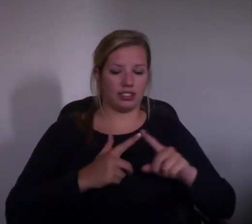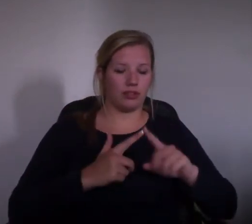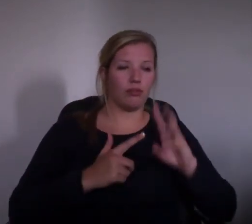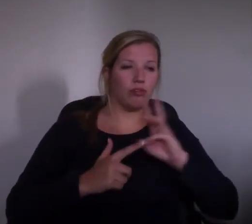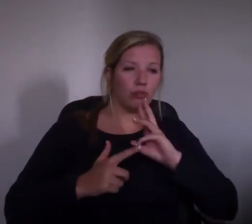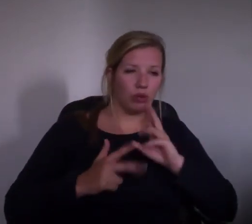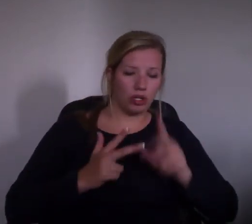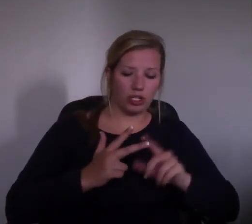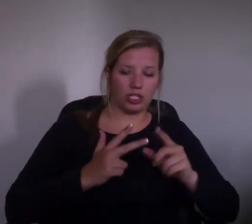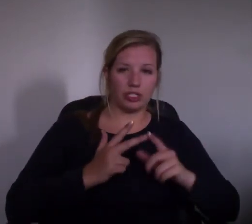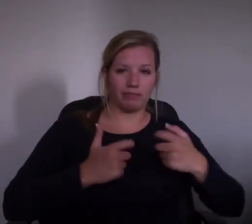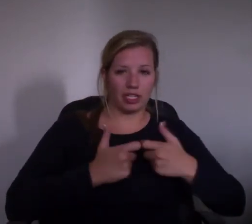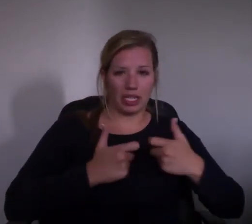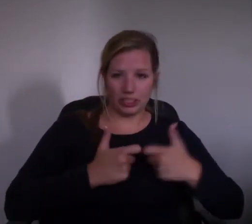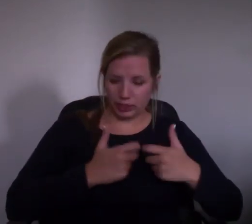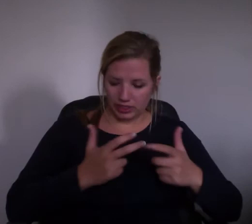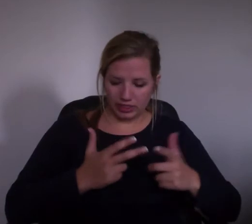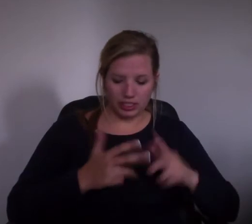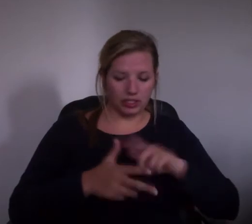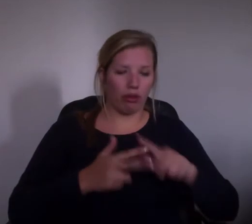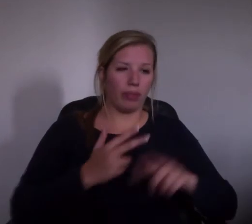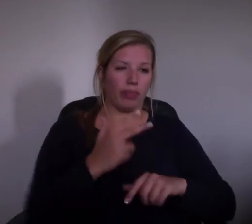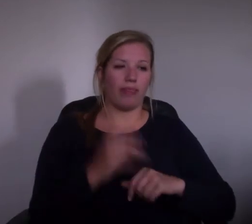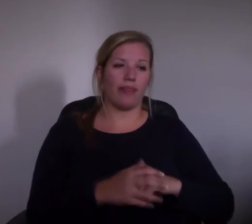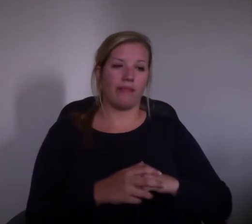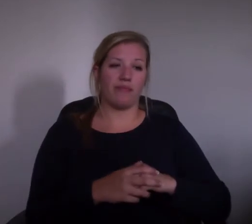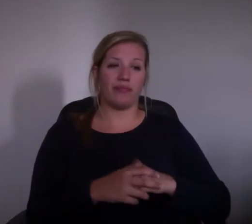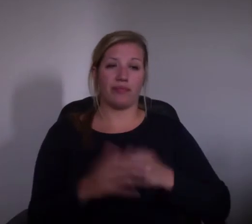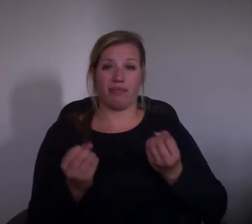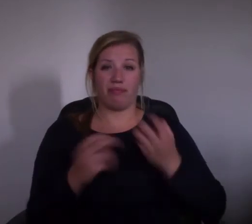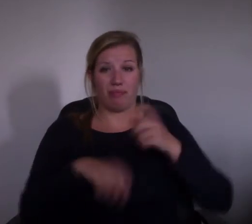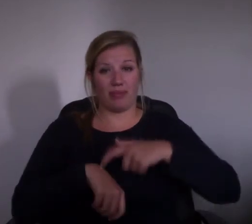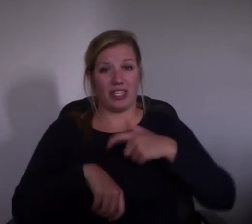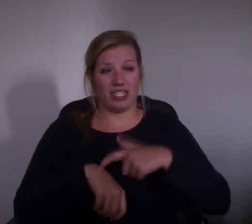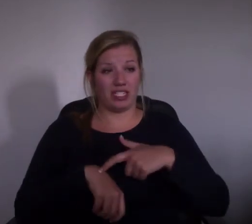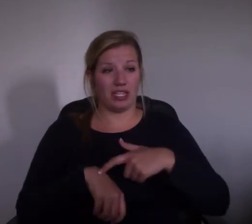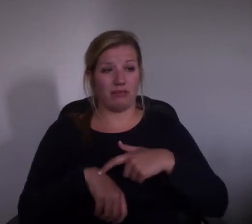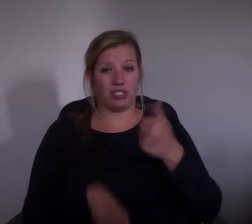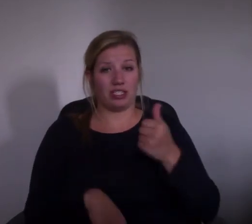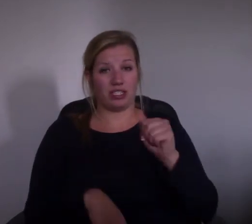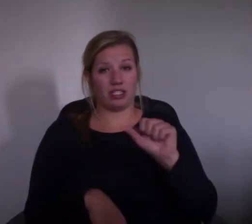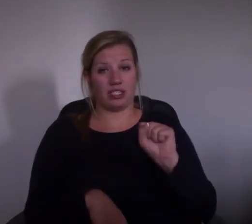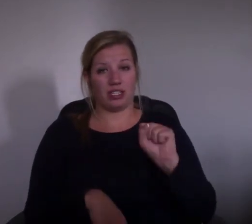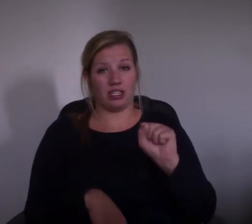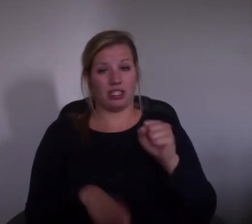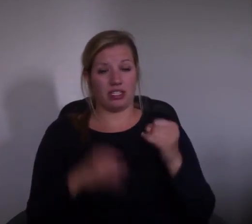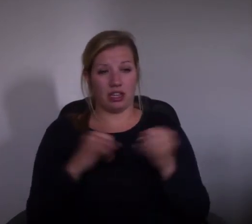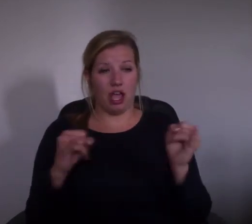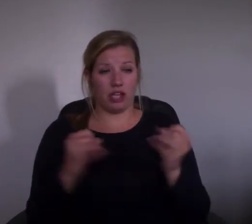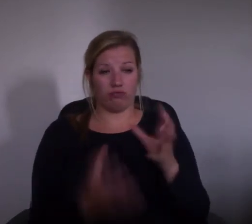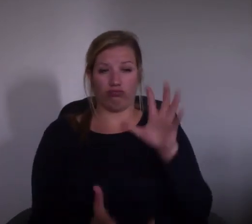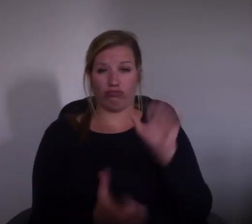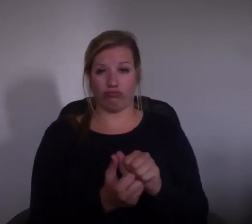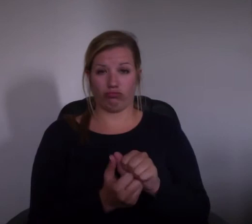your electricity. Many times after an earthquake, gas lines rupture, and homes that were not destroyed